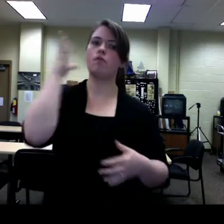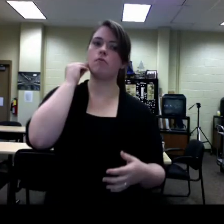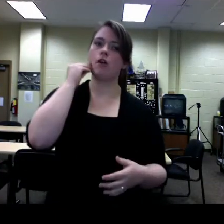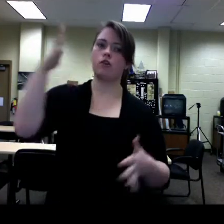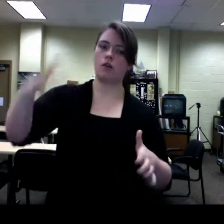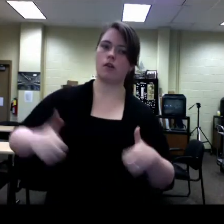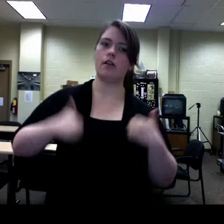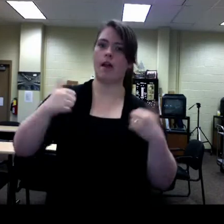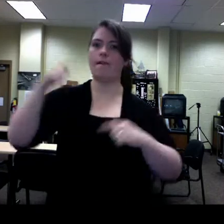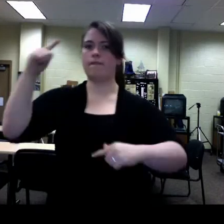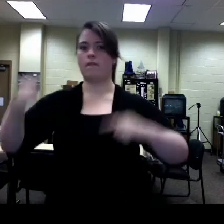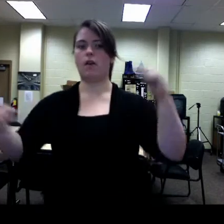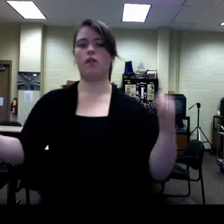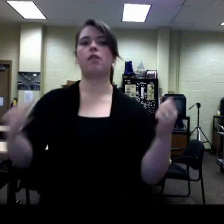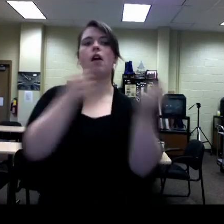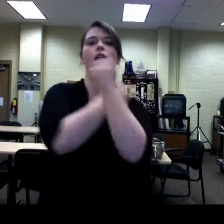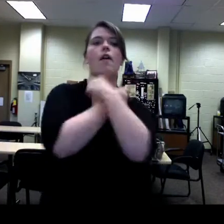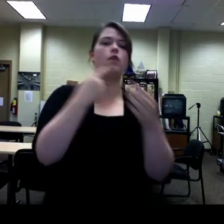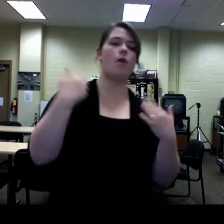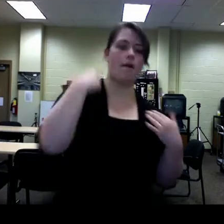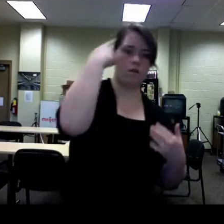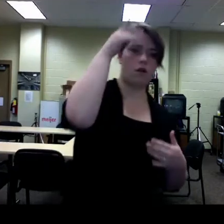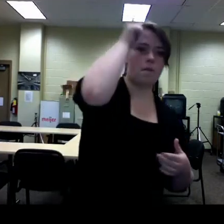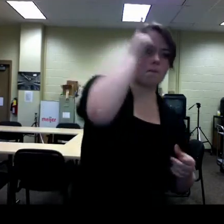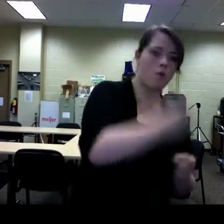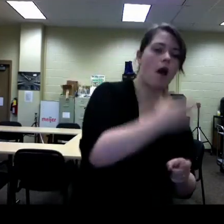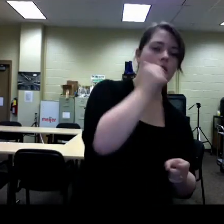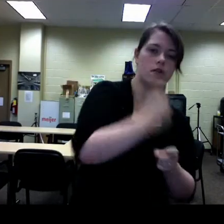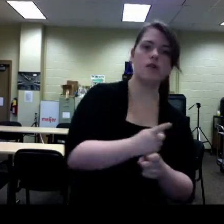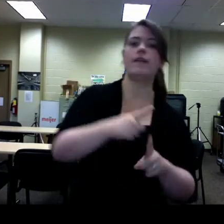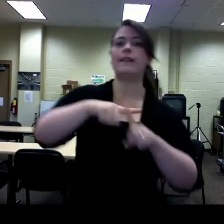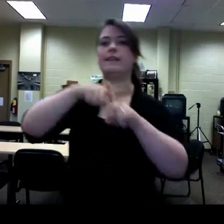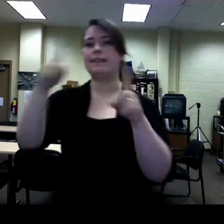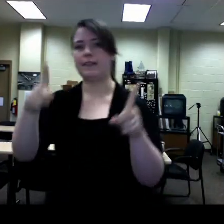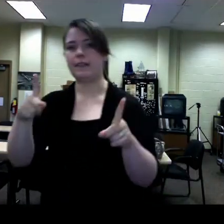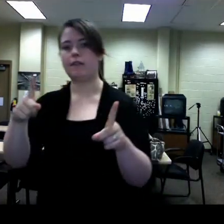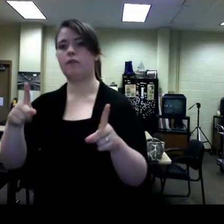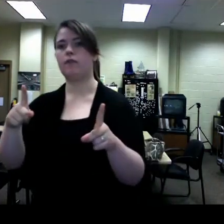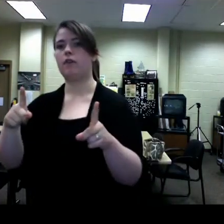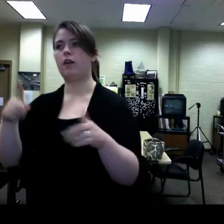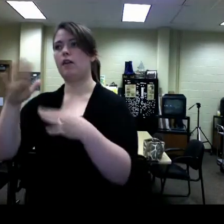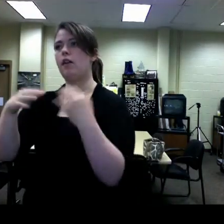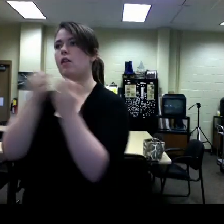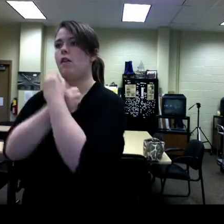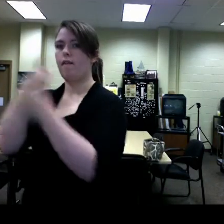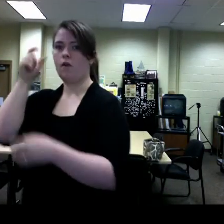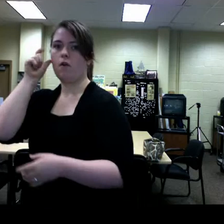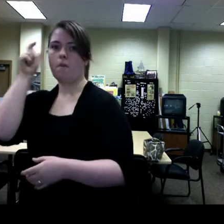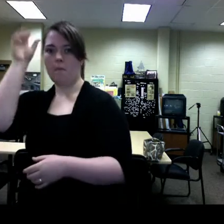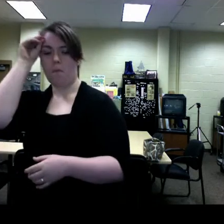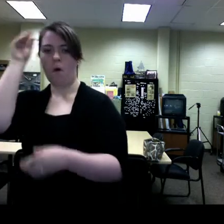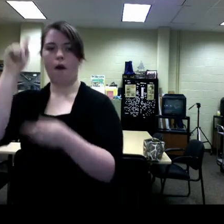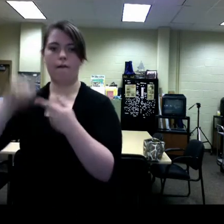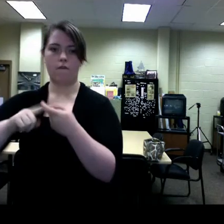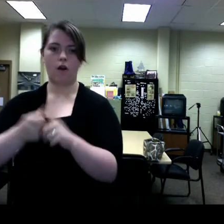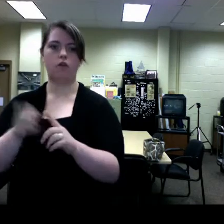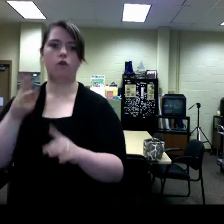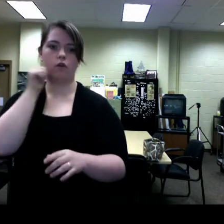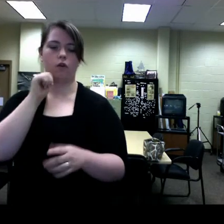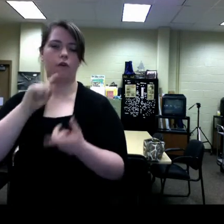your brother or your sister is different than the love that you have for your boyfriend or your girlfriend, which is different than the love that